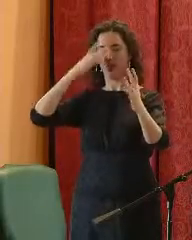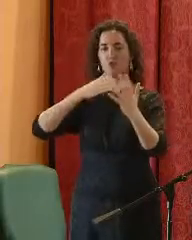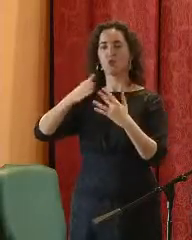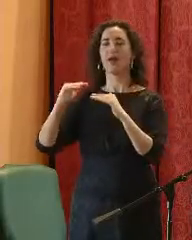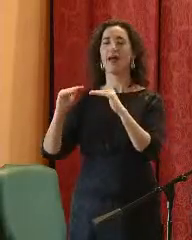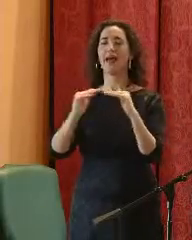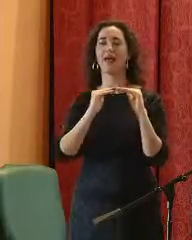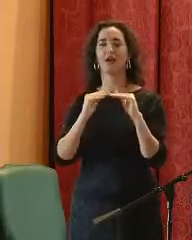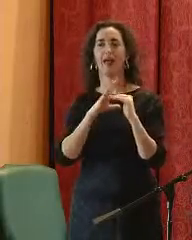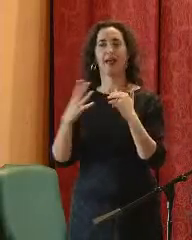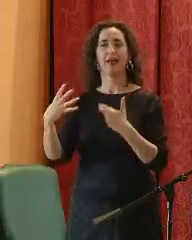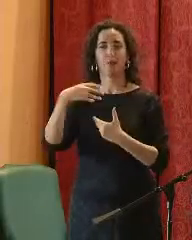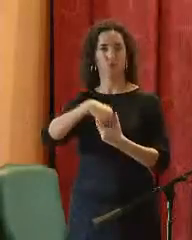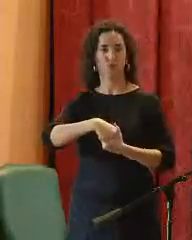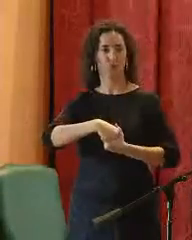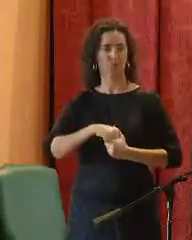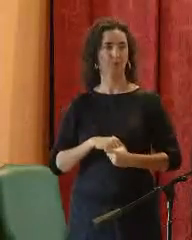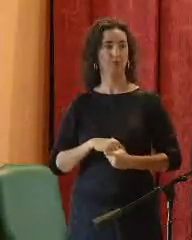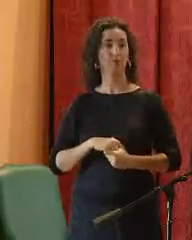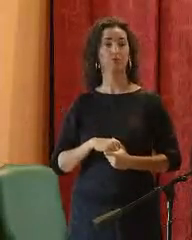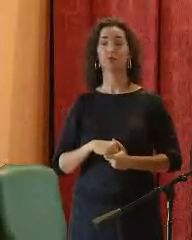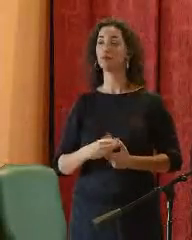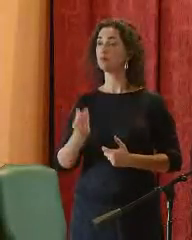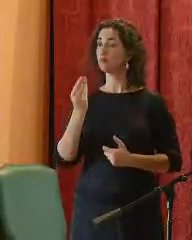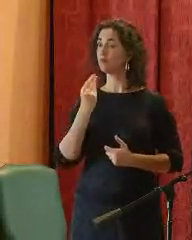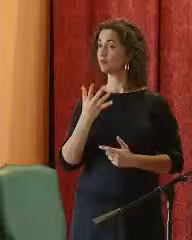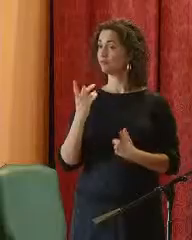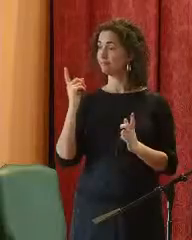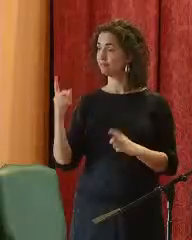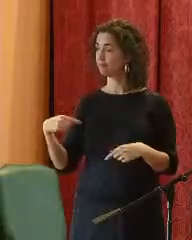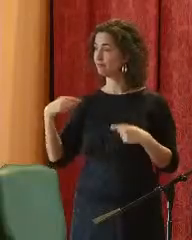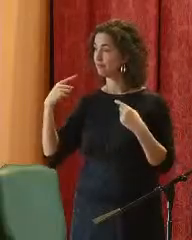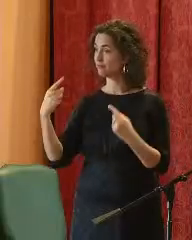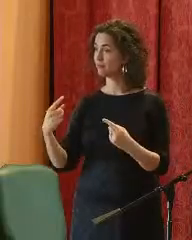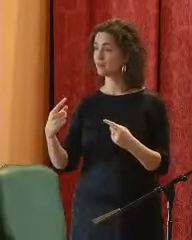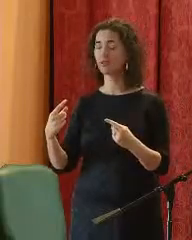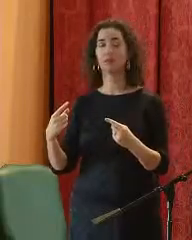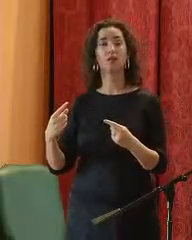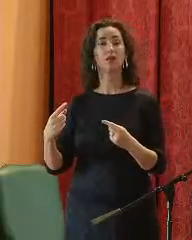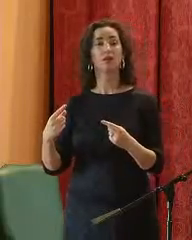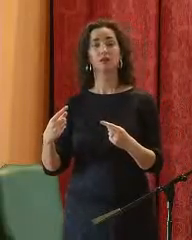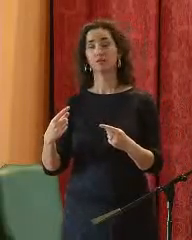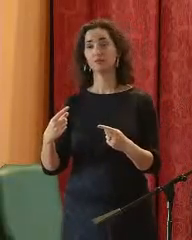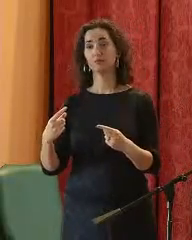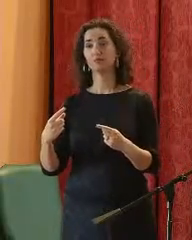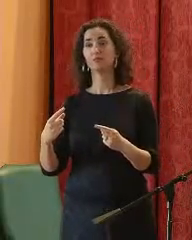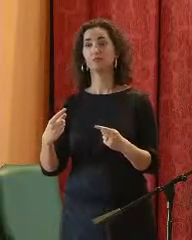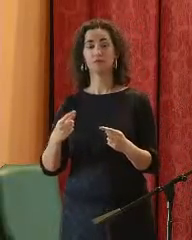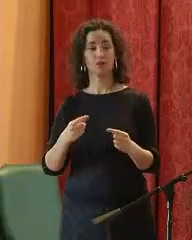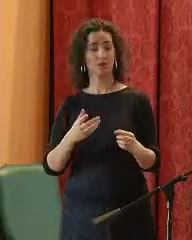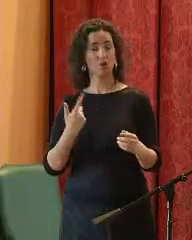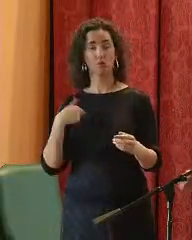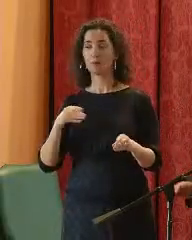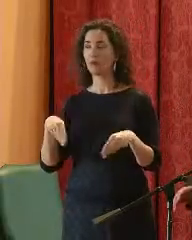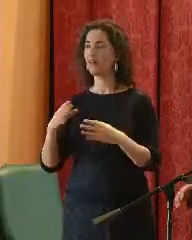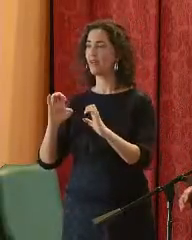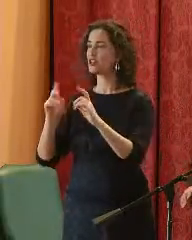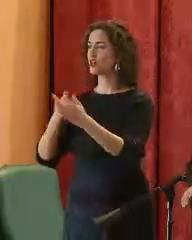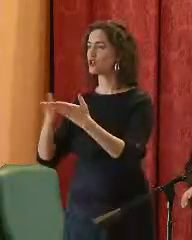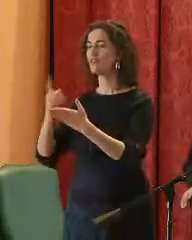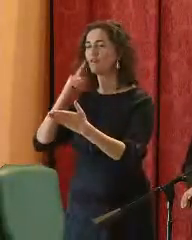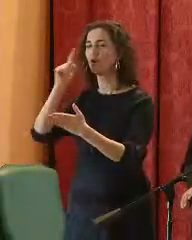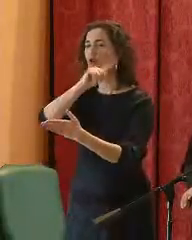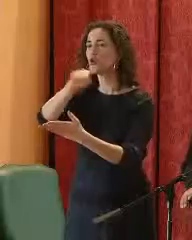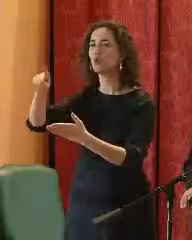since then, the organization began to provide education services to our nonprofit organizations